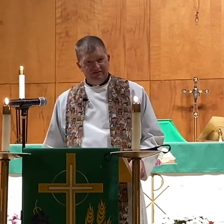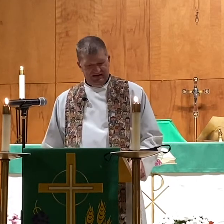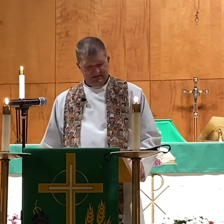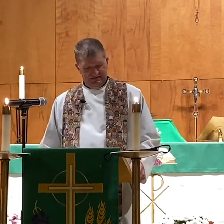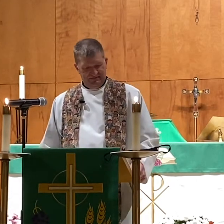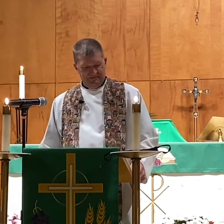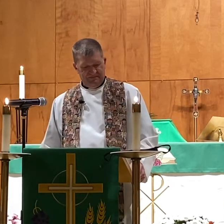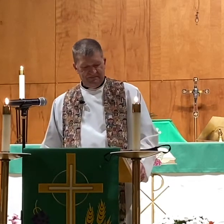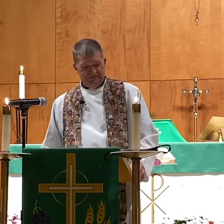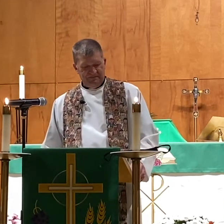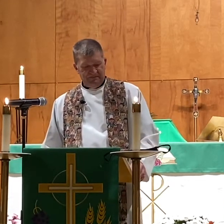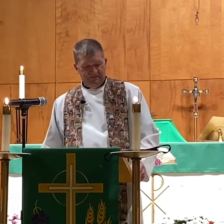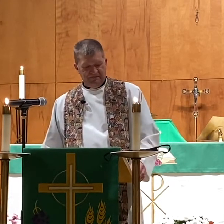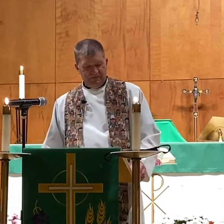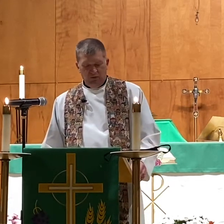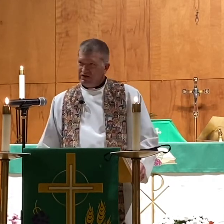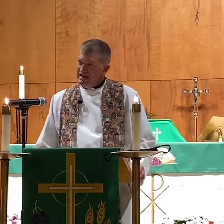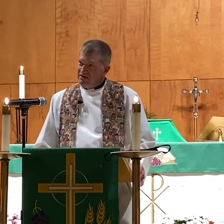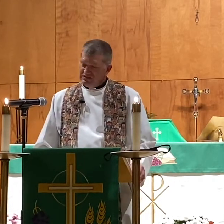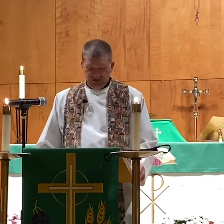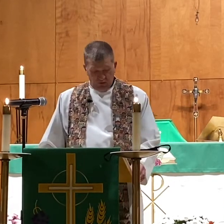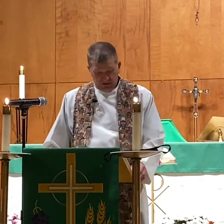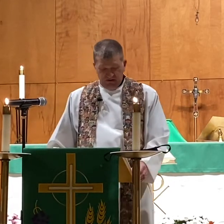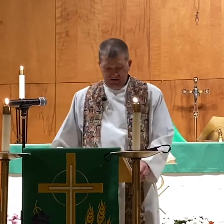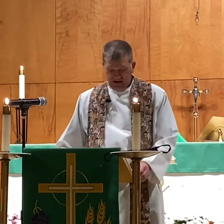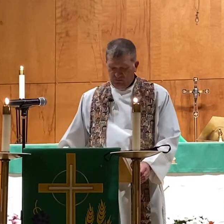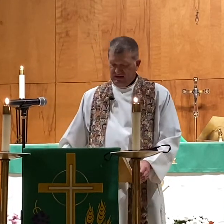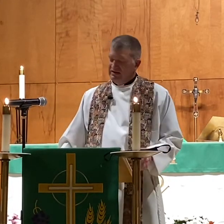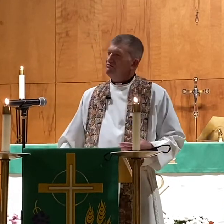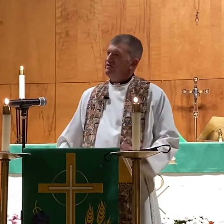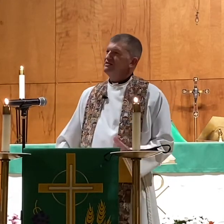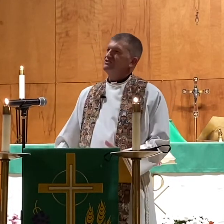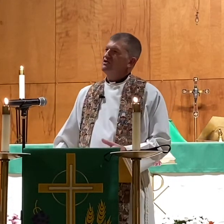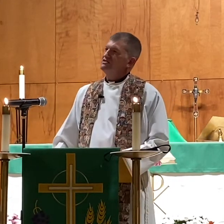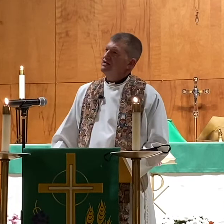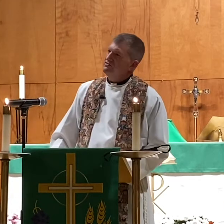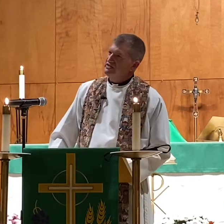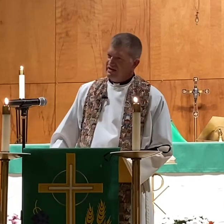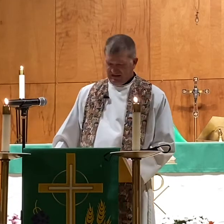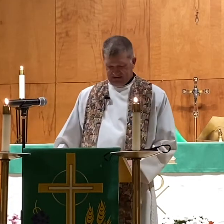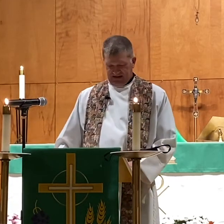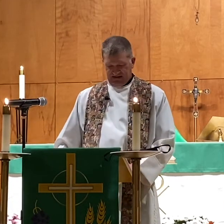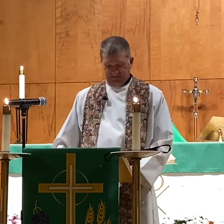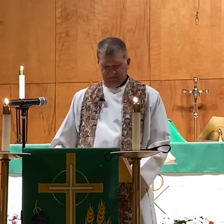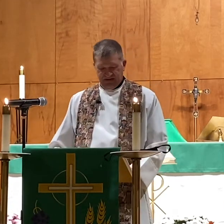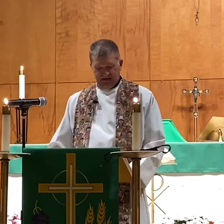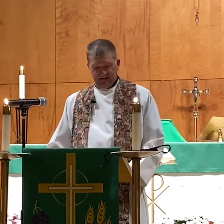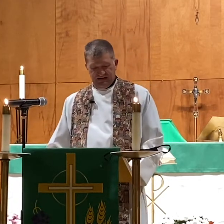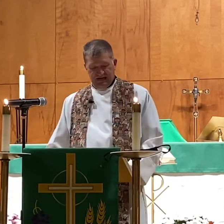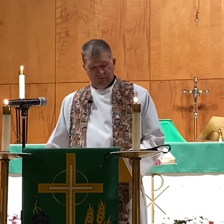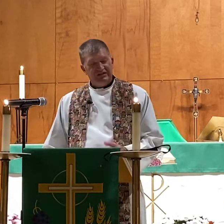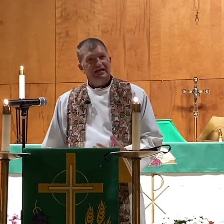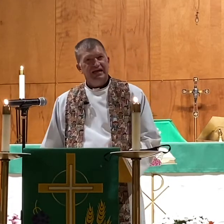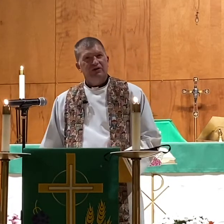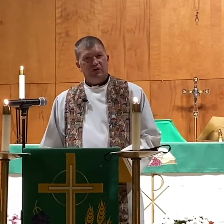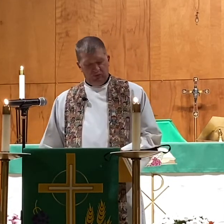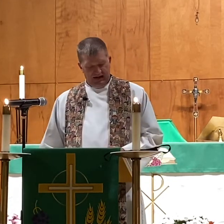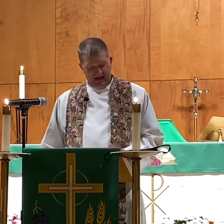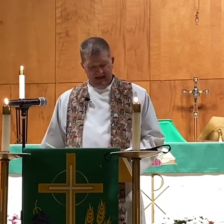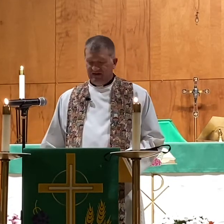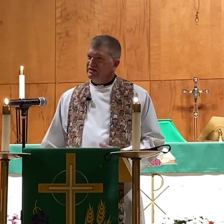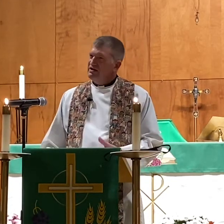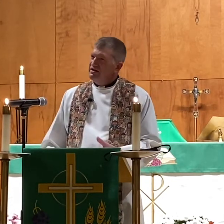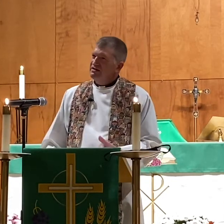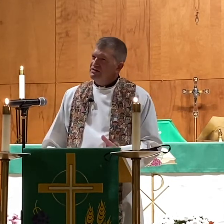has given us. What counts is whether or not we invest ourselves in God's kingdom and we take what